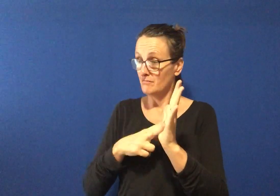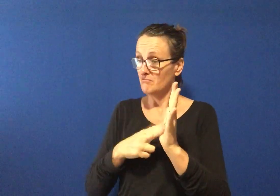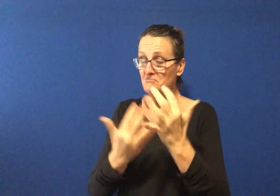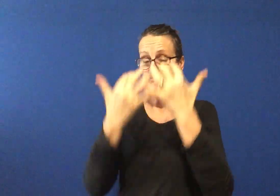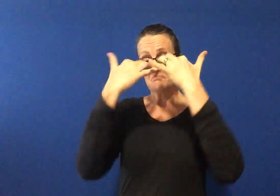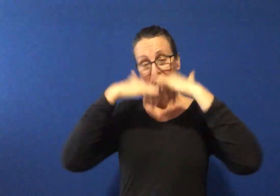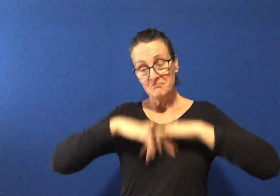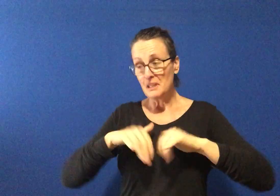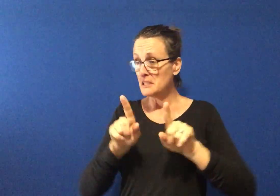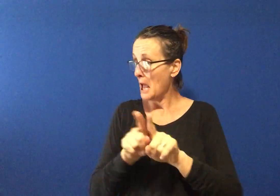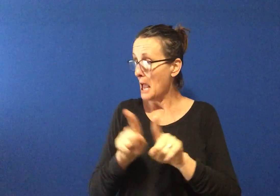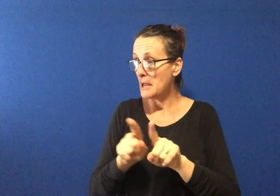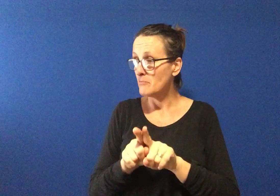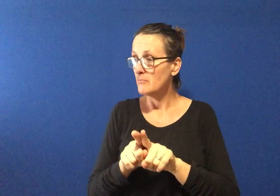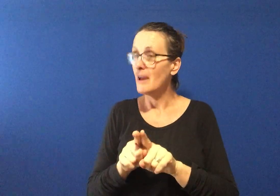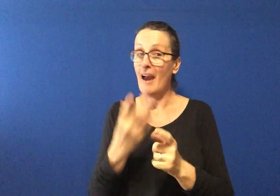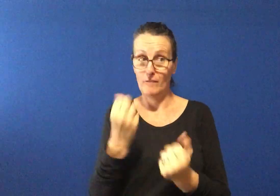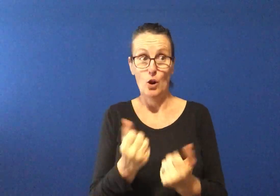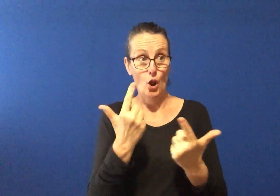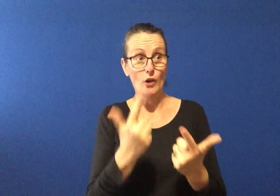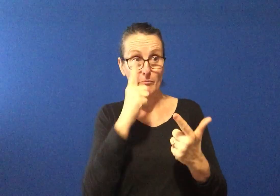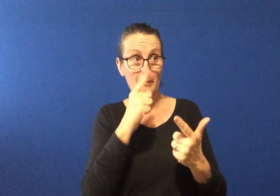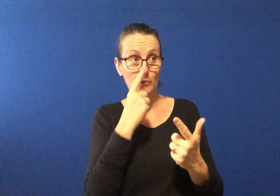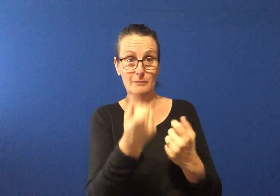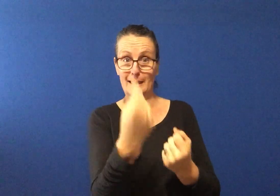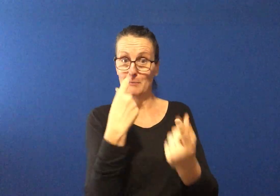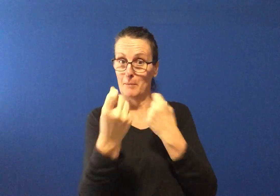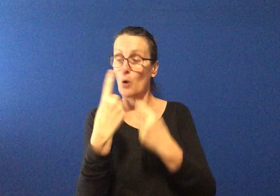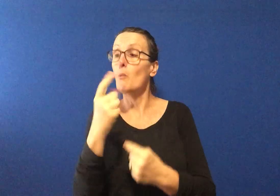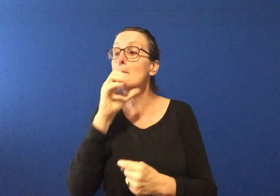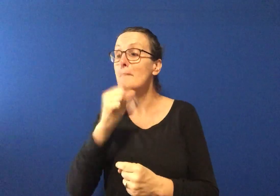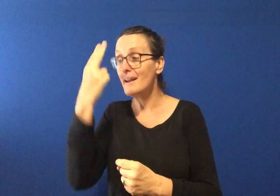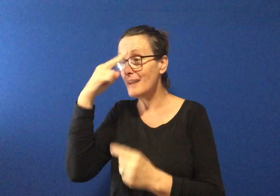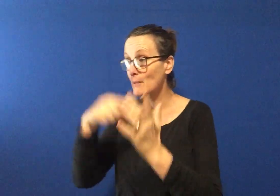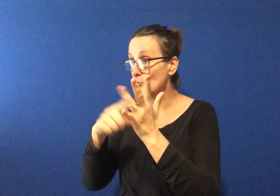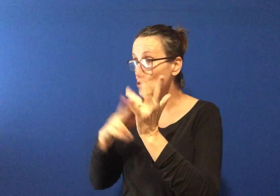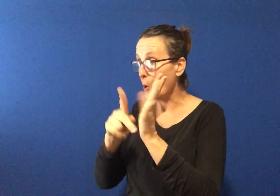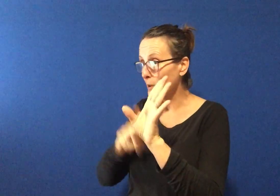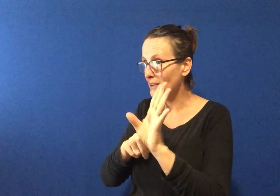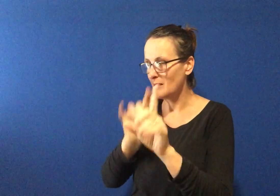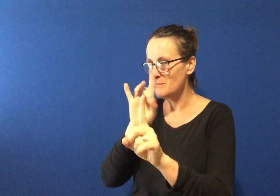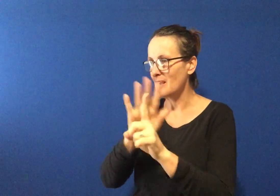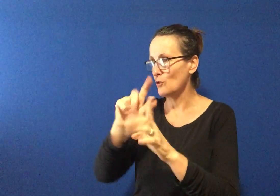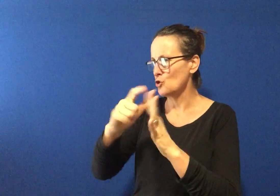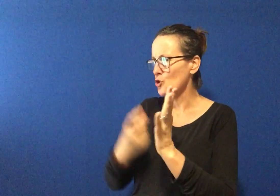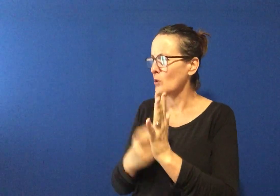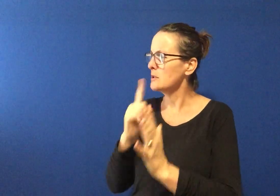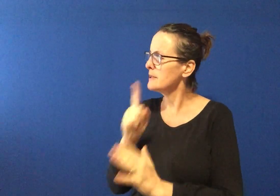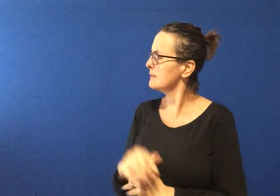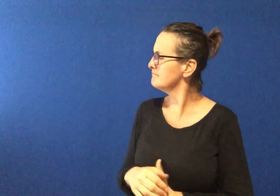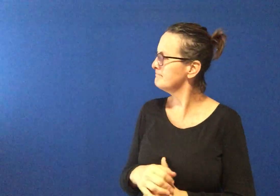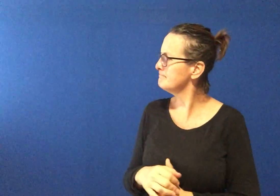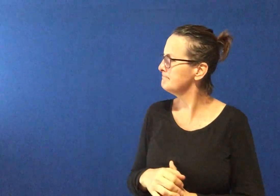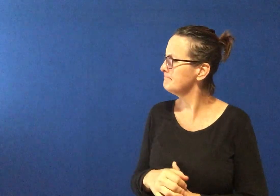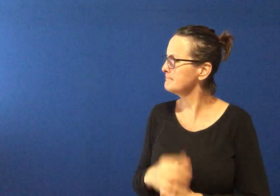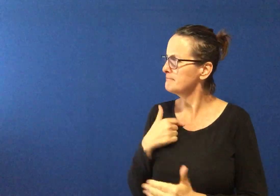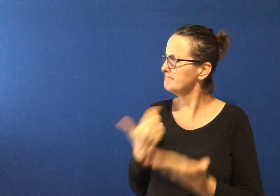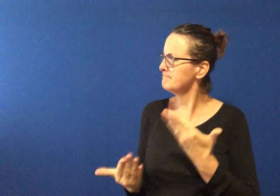people emailing in about that, including Tony, who's an anaesthetist, saying he takes issue with some comments you made regarding the breathlessness